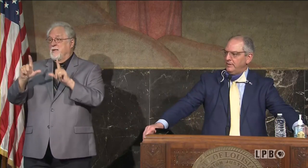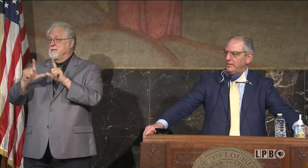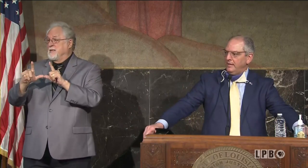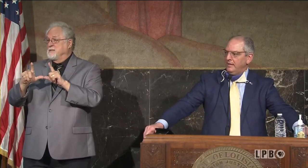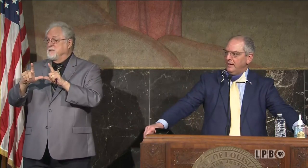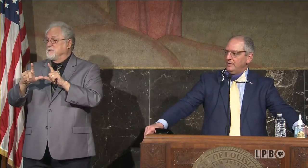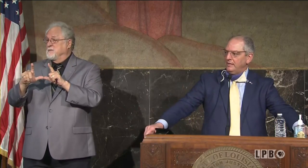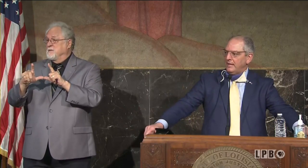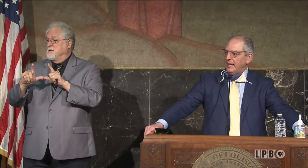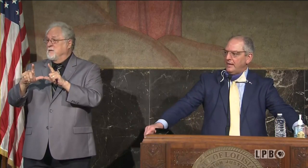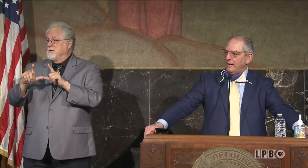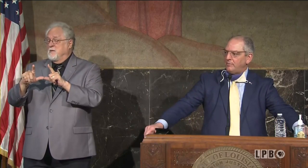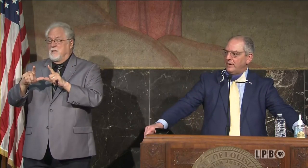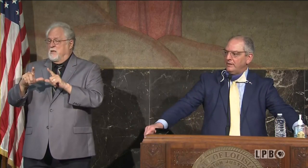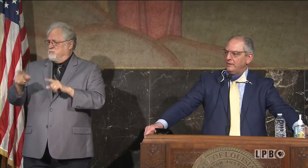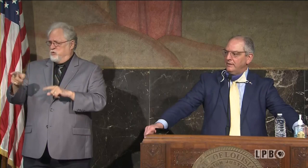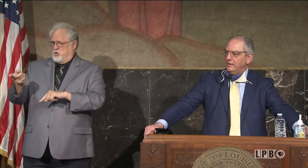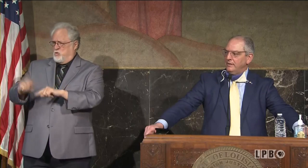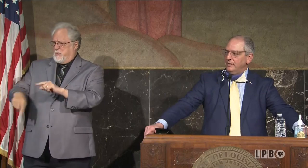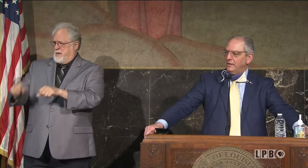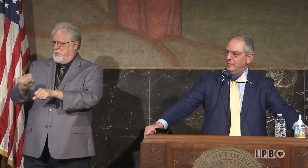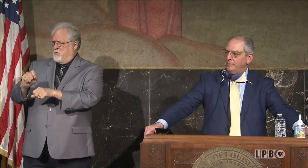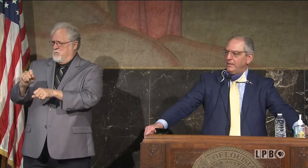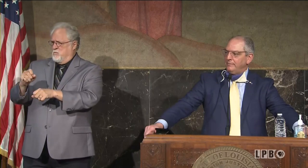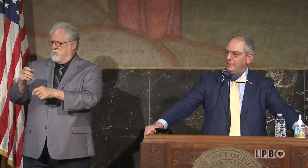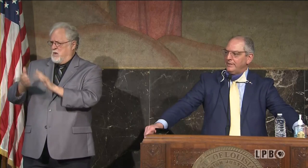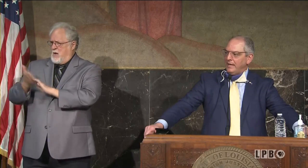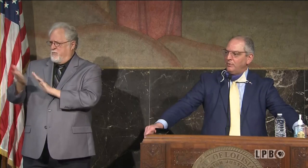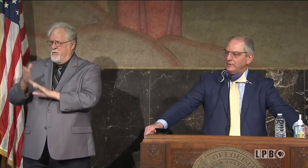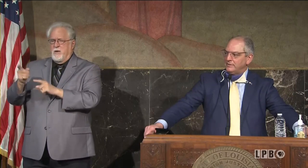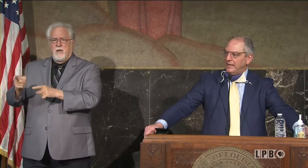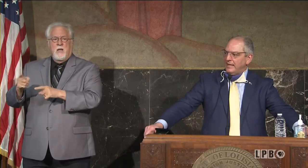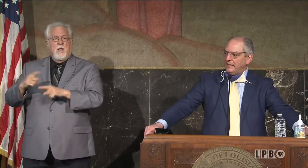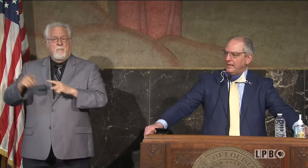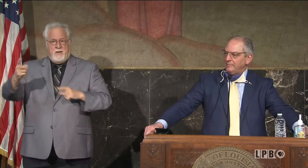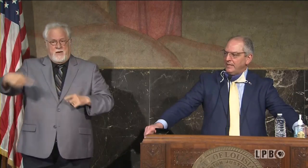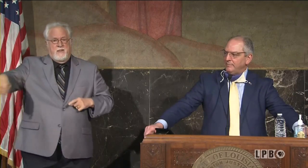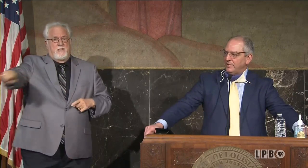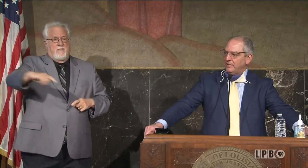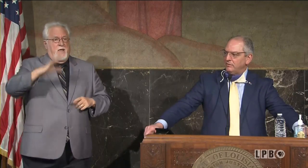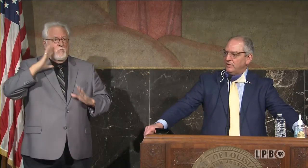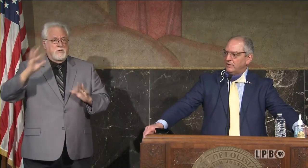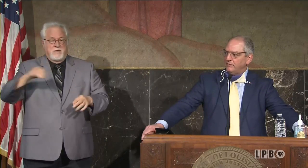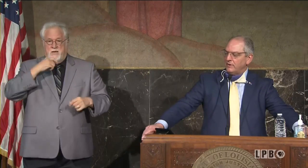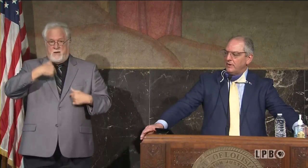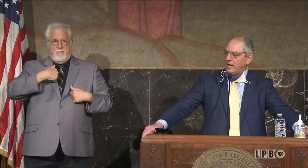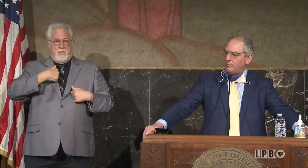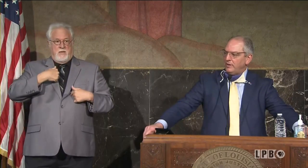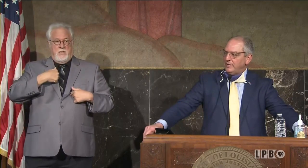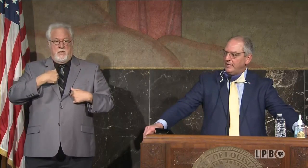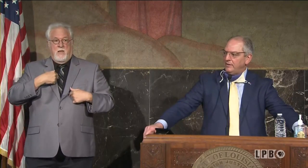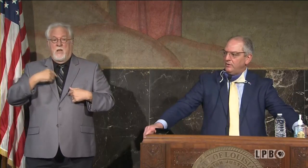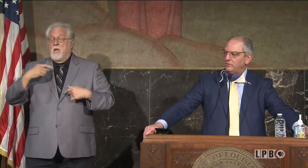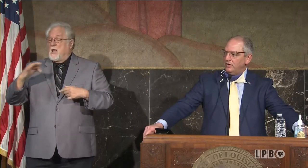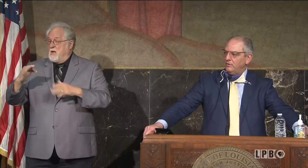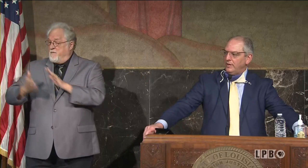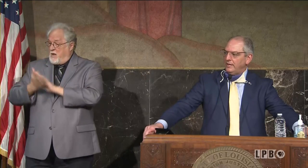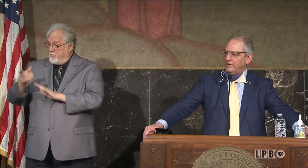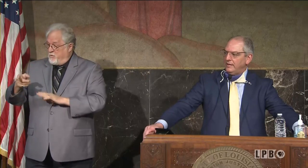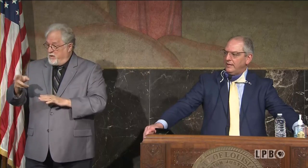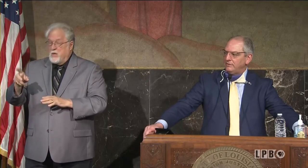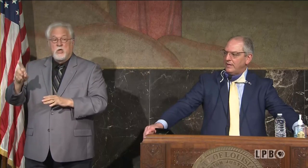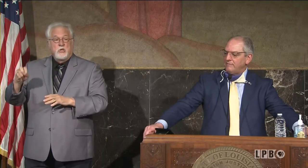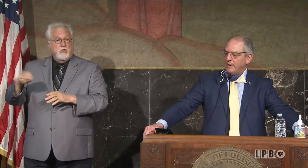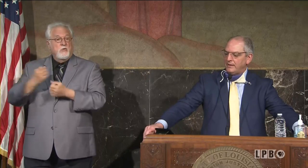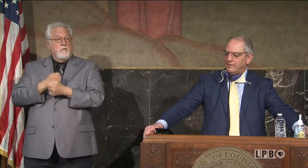People that they can't operate. But they will decide that, not me, because if they're going to operate, they need to do so